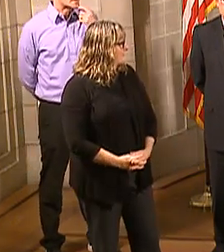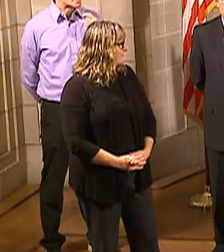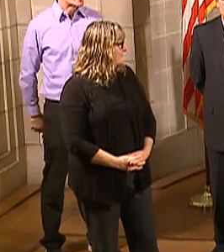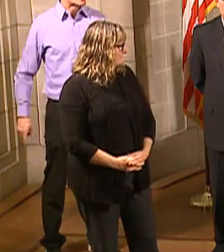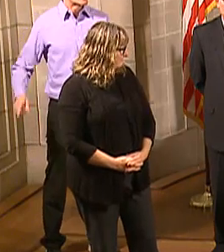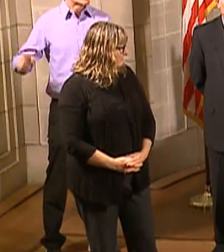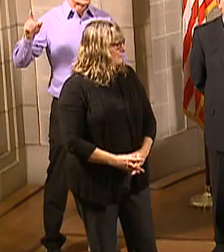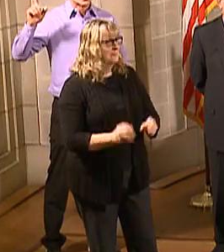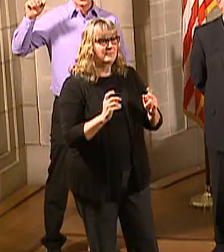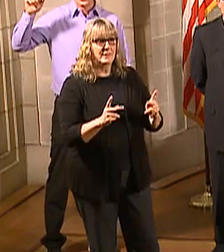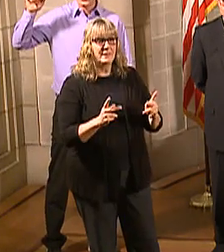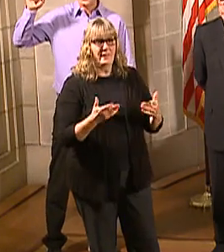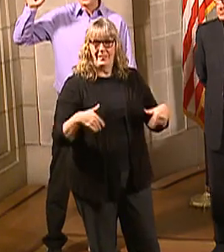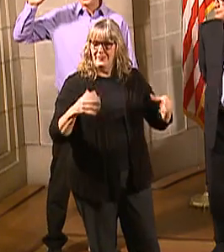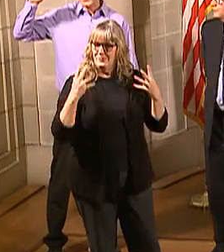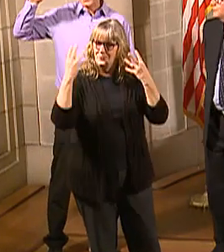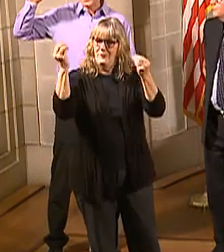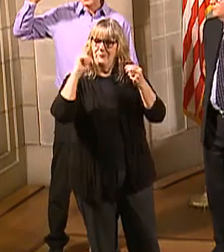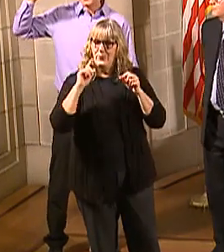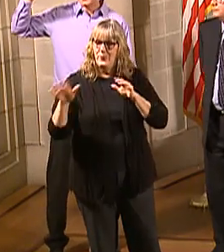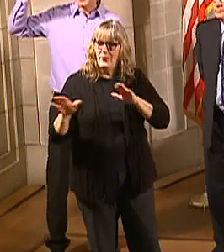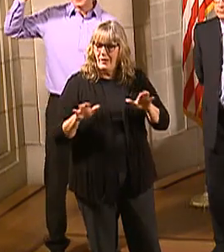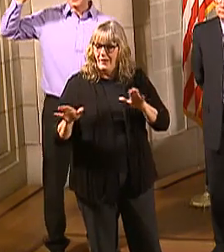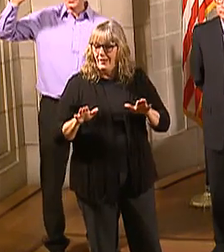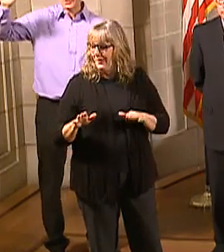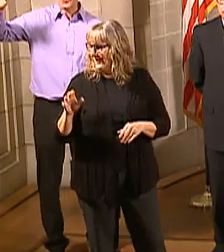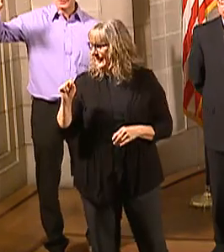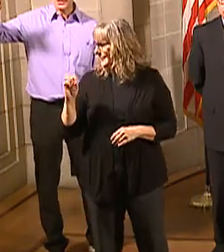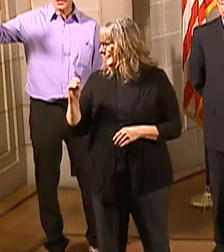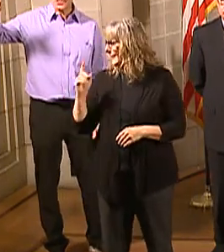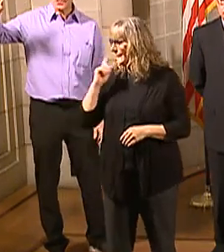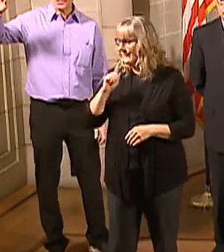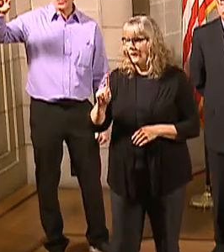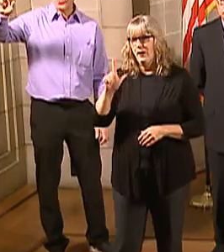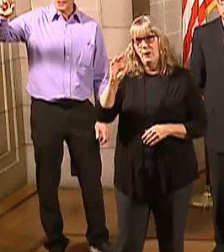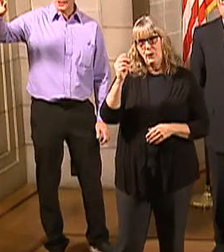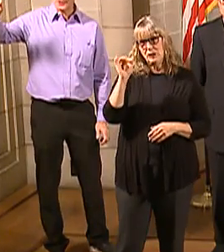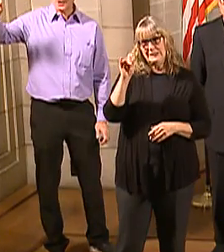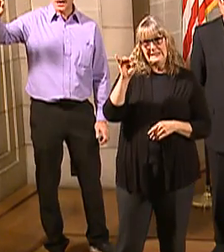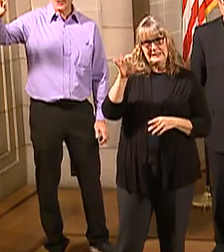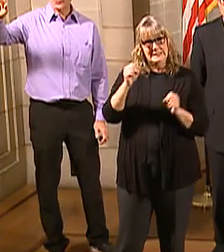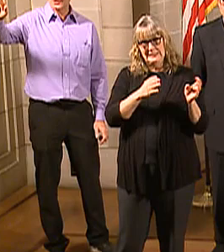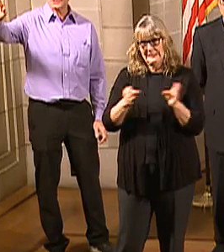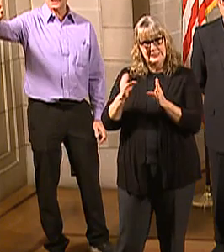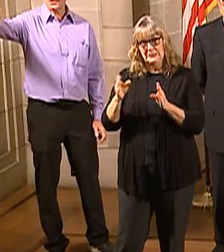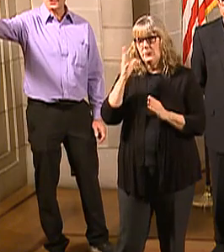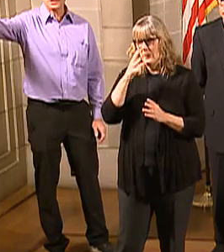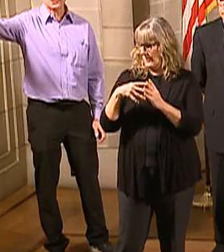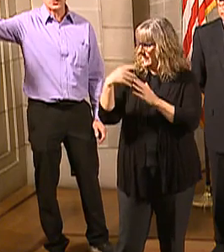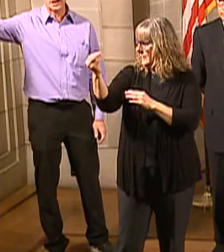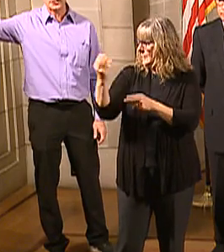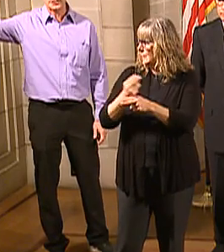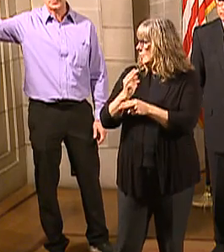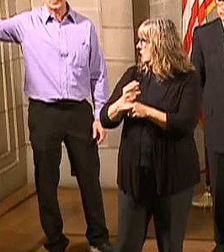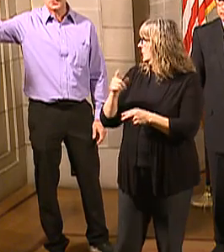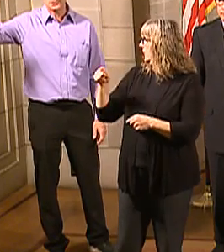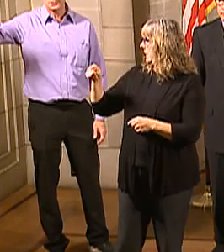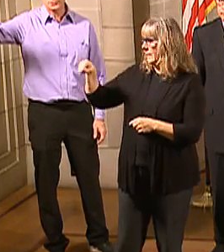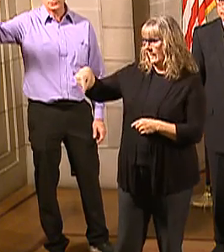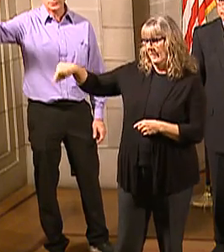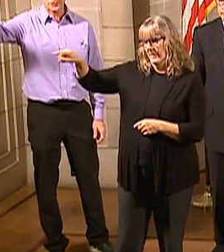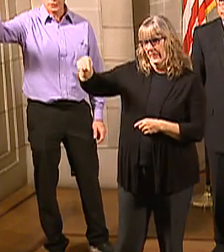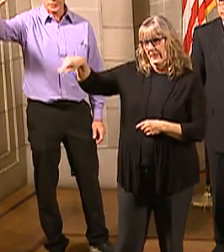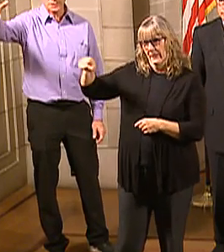All right, let's go for a walk. So, in terms of logistics, we're gonna go out and we're just gonna use this quadrant,